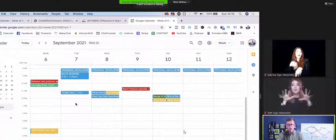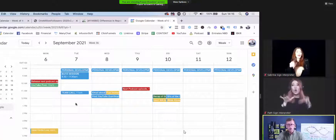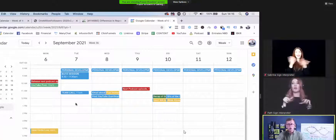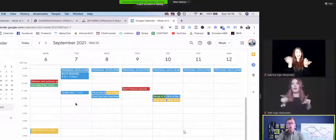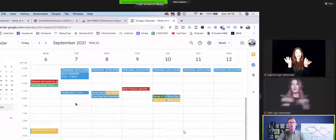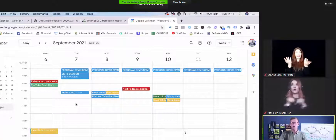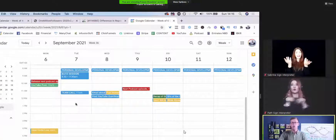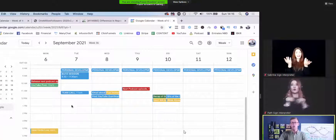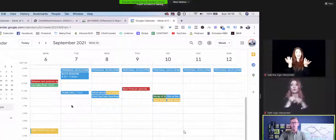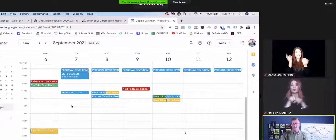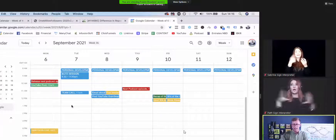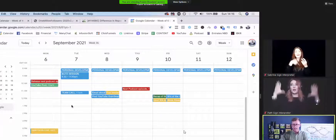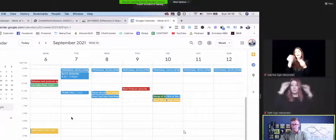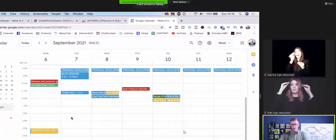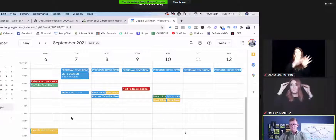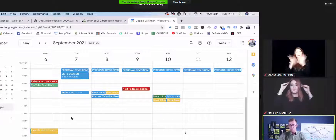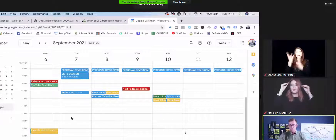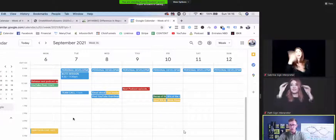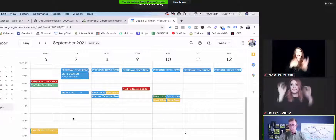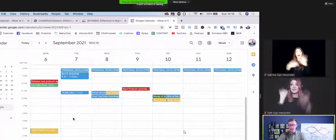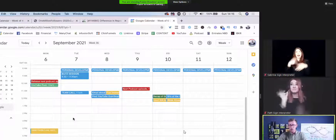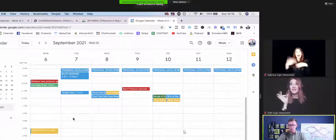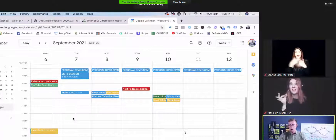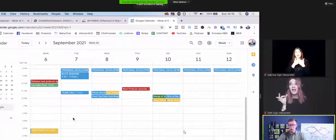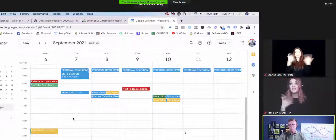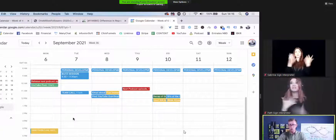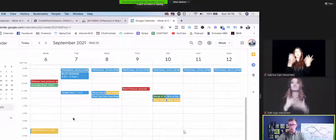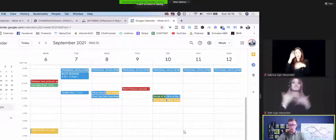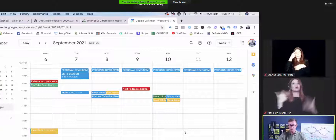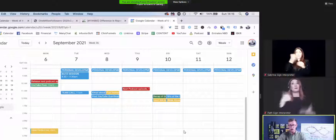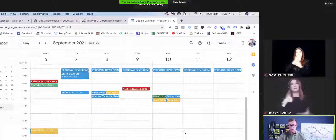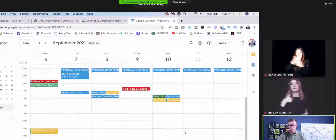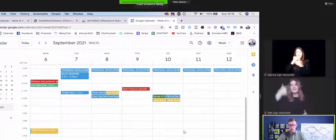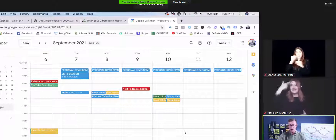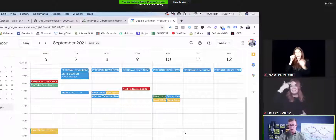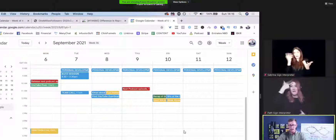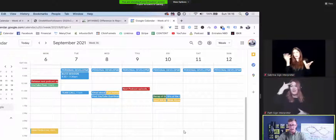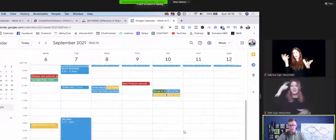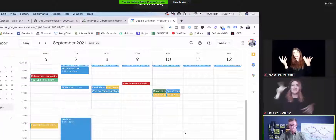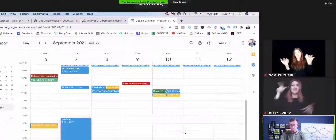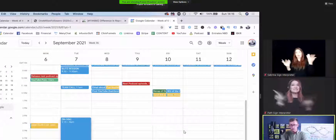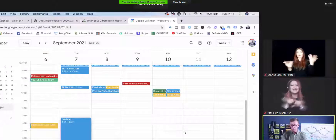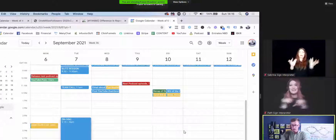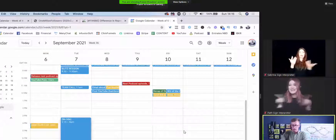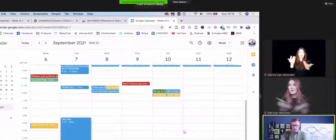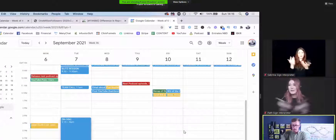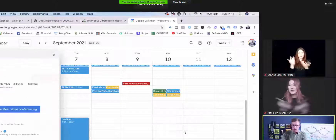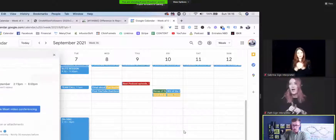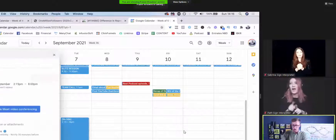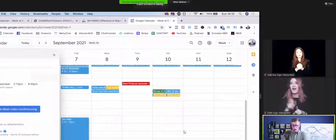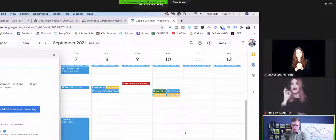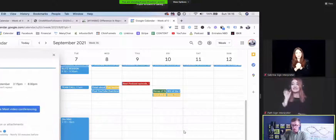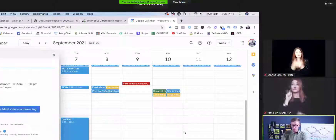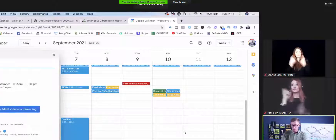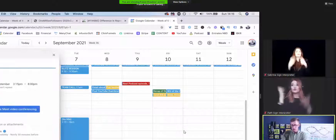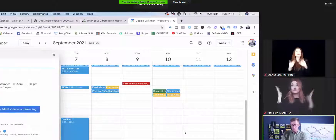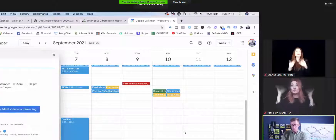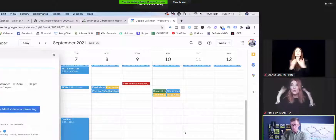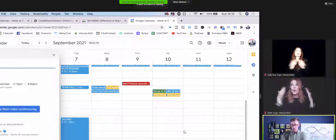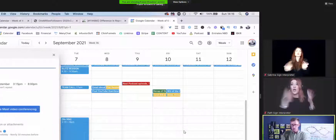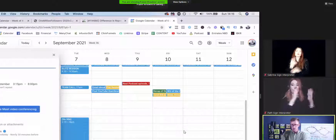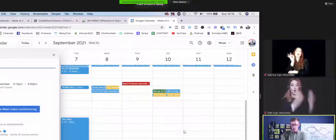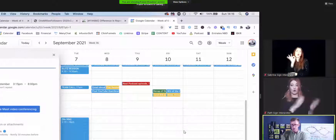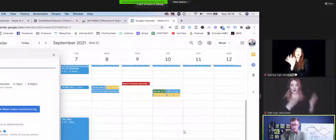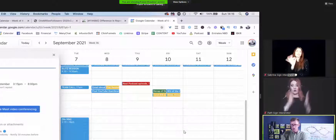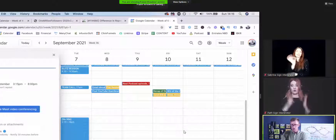just understanding, like, for example, let's say your kids come home from school at 3 and they go to bed at 8. Let's just go